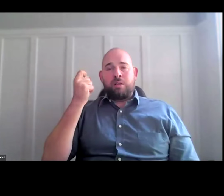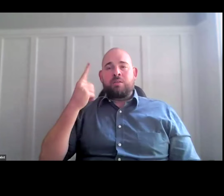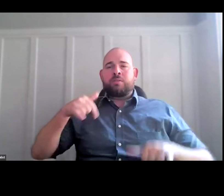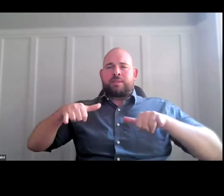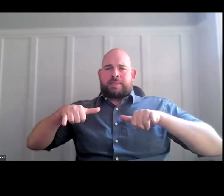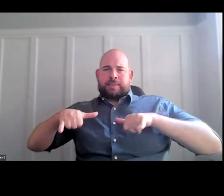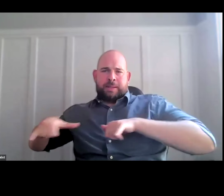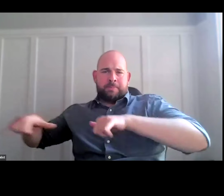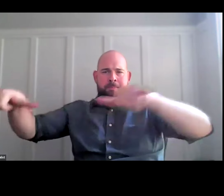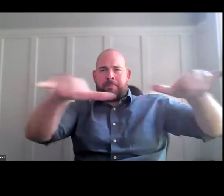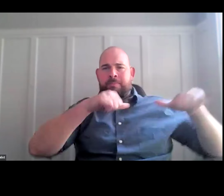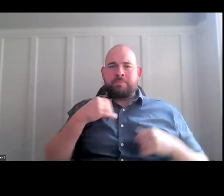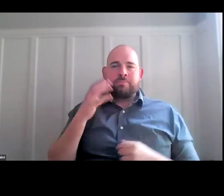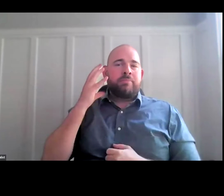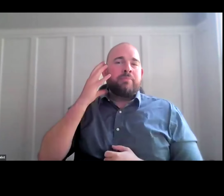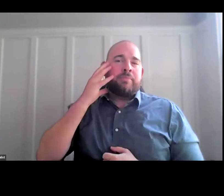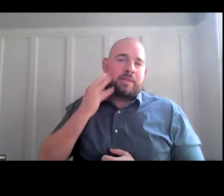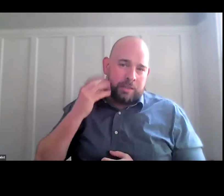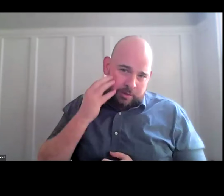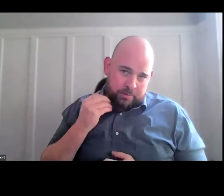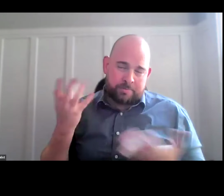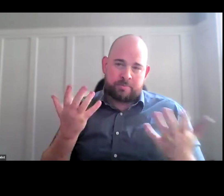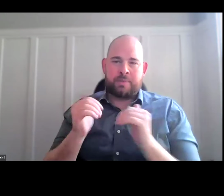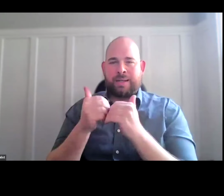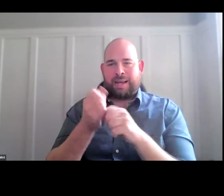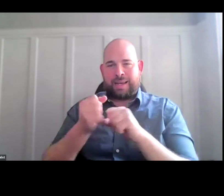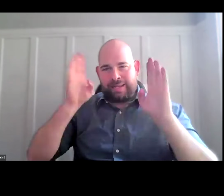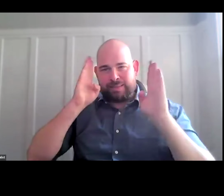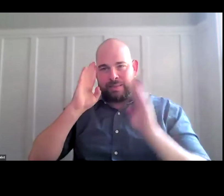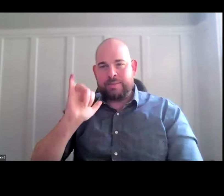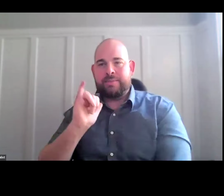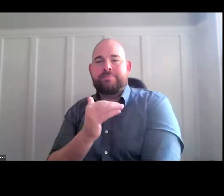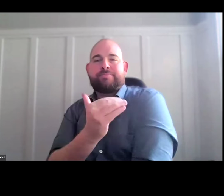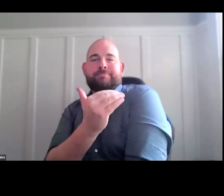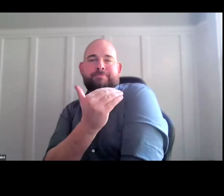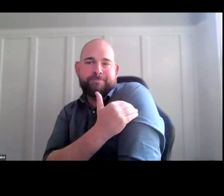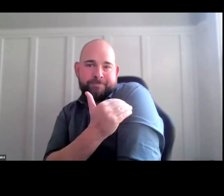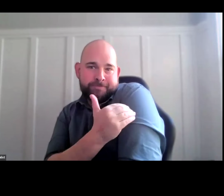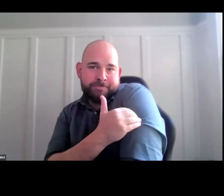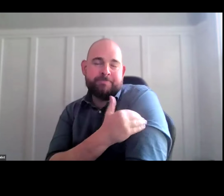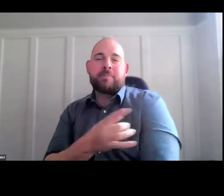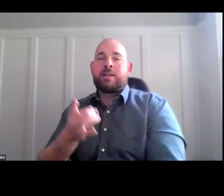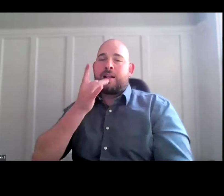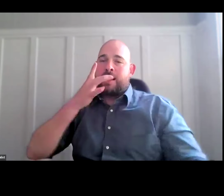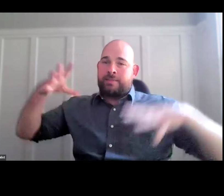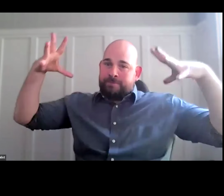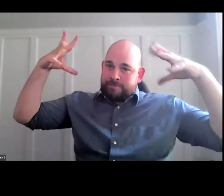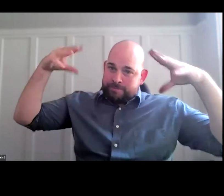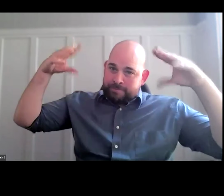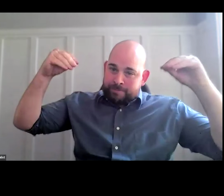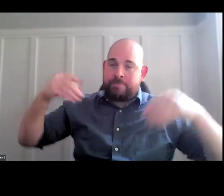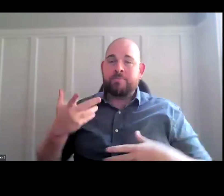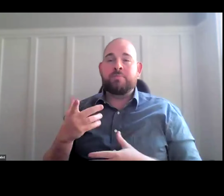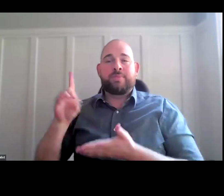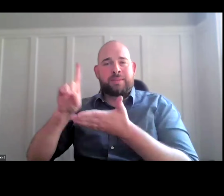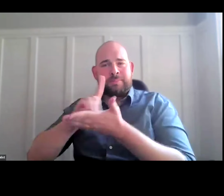also related to that standard culture of that country. We do still have common experiences, right,